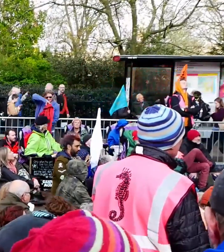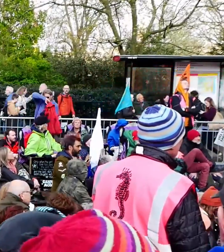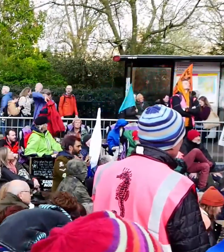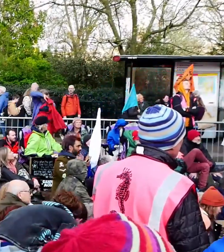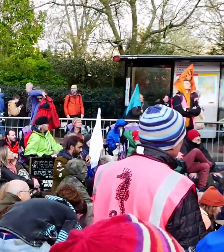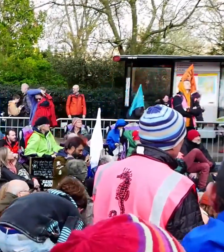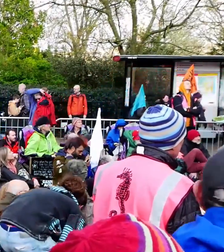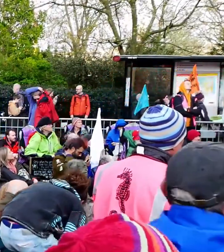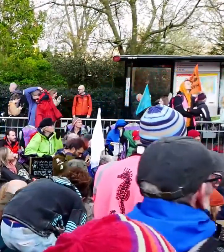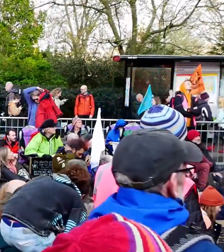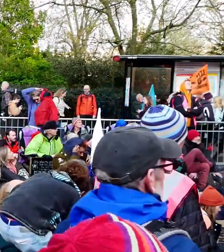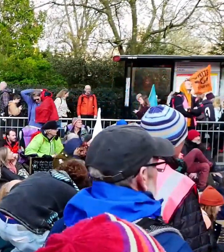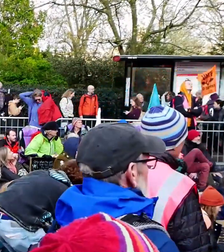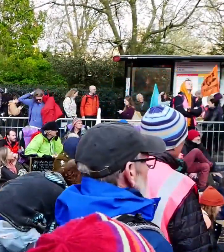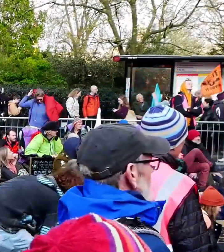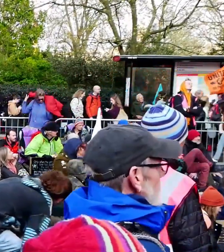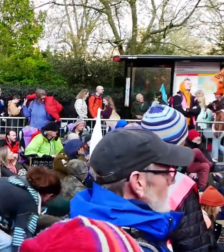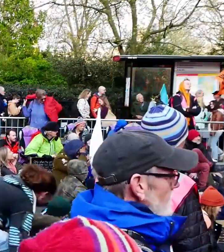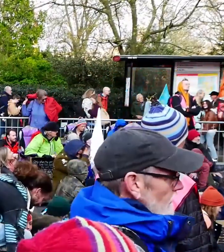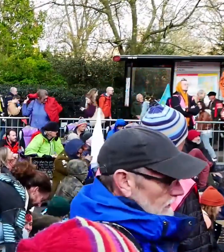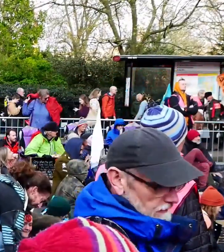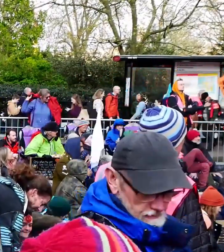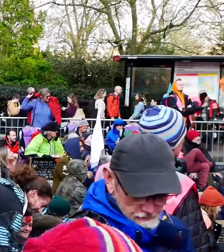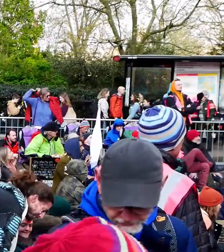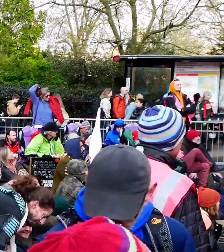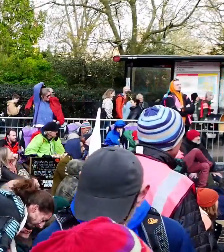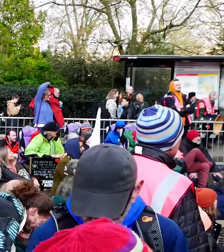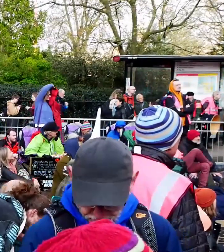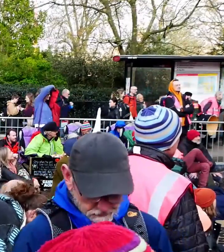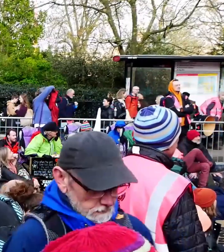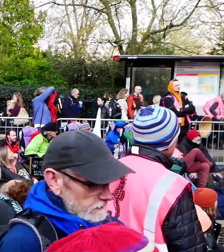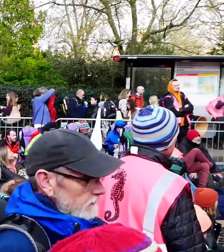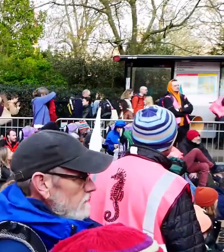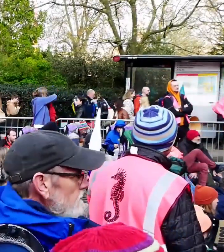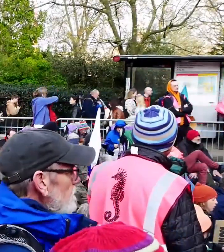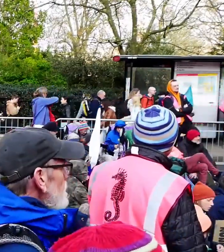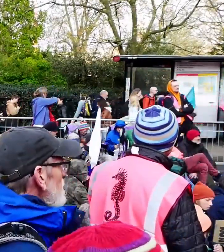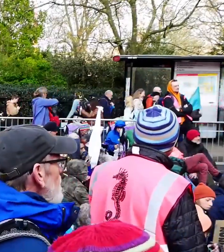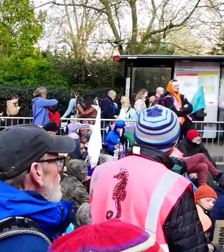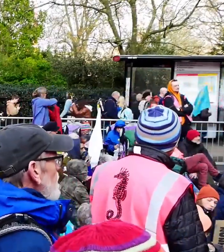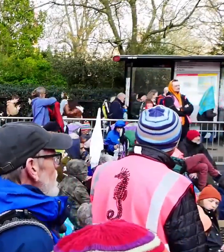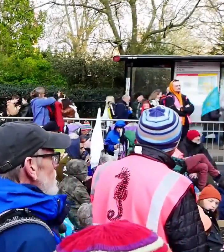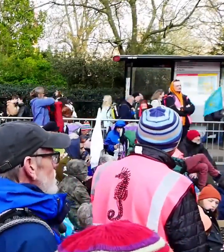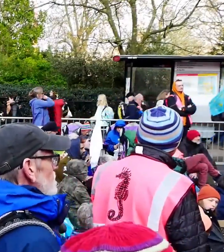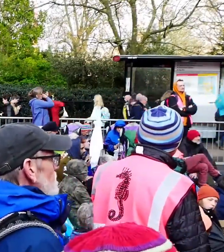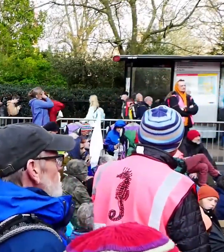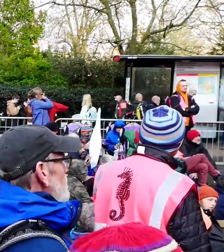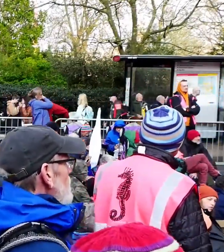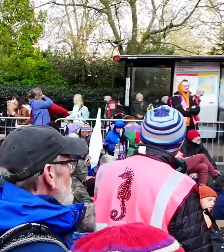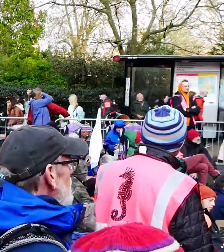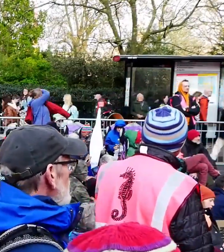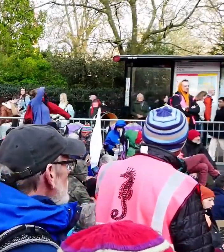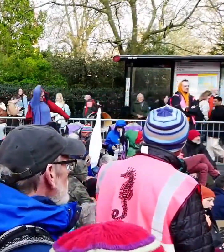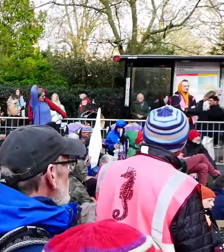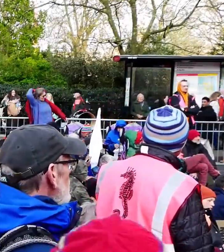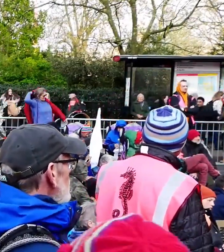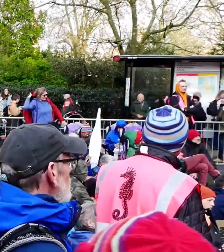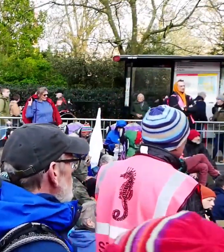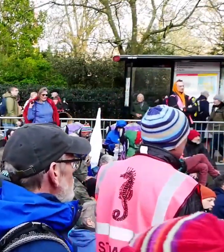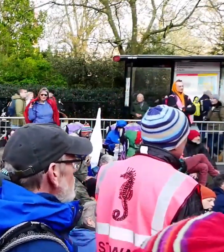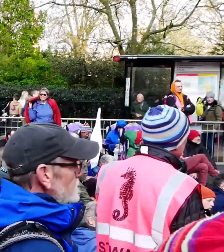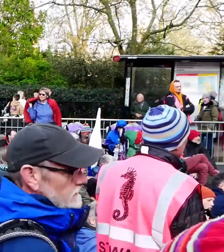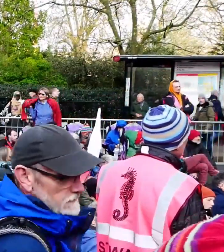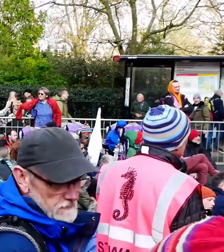we were here on the bridges those years ago. So much has changed since, but so much that we thought would change hasn't yet